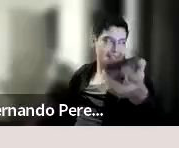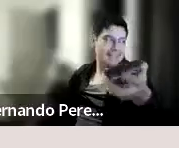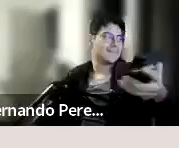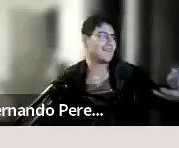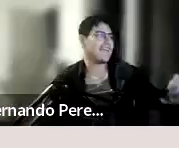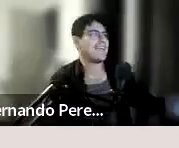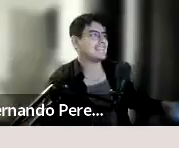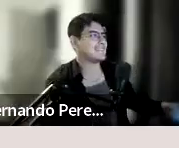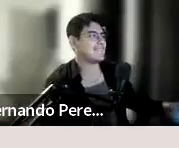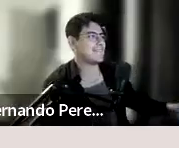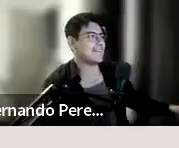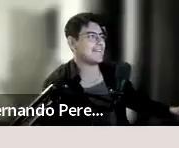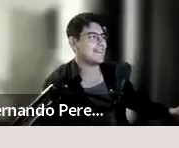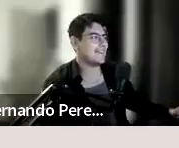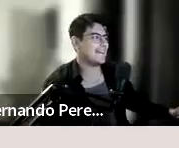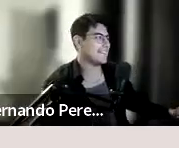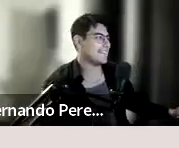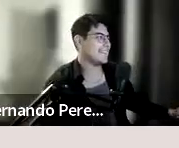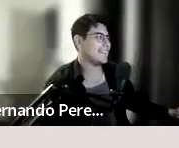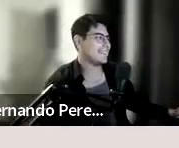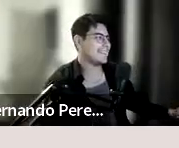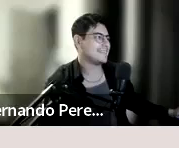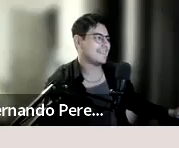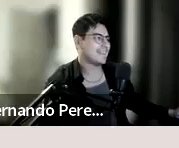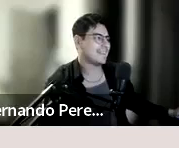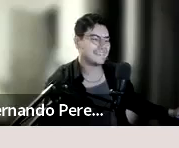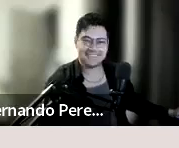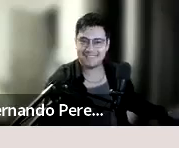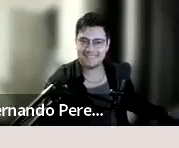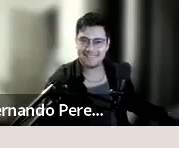Well, great. Well, great. Very good. That's correct.